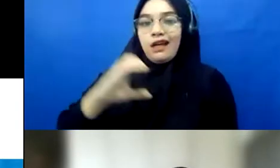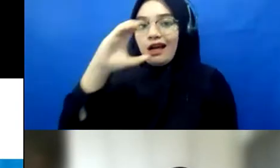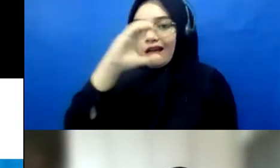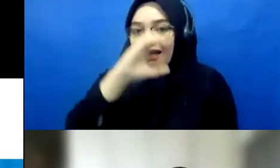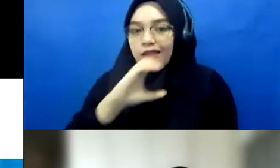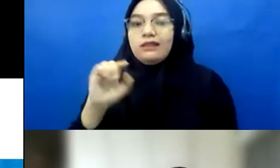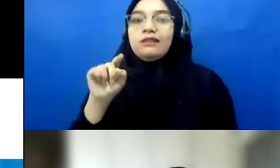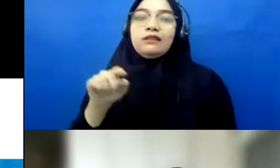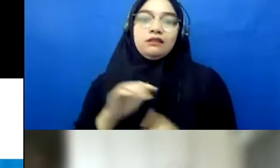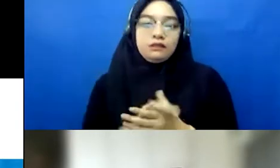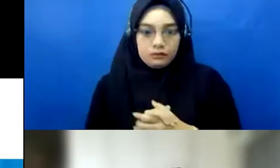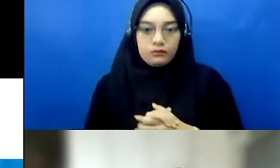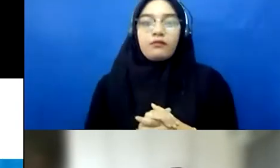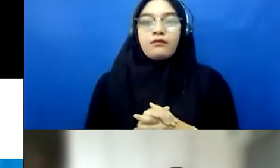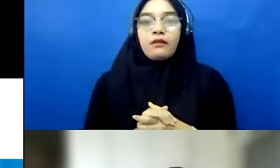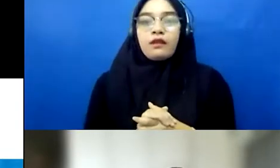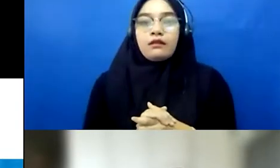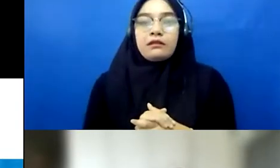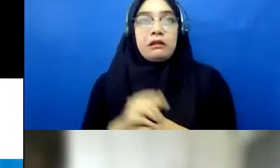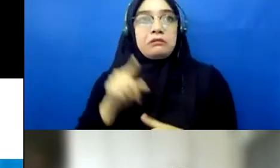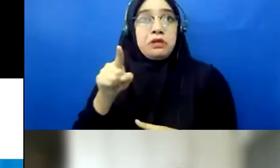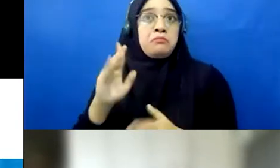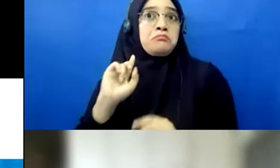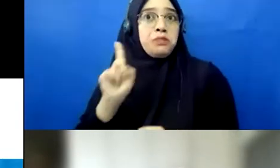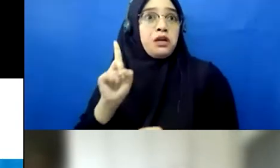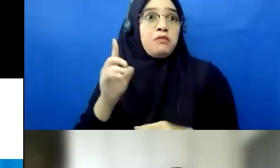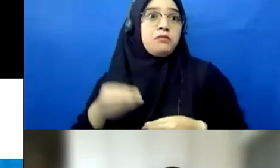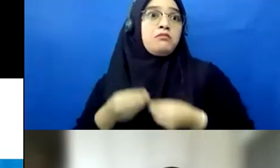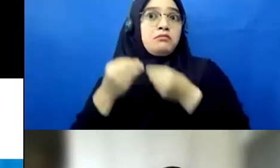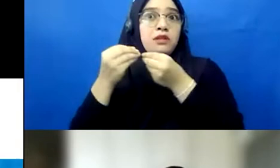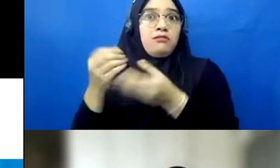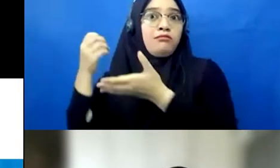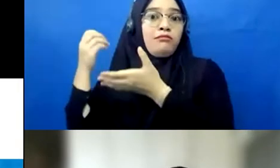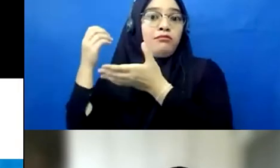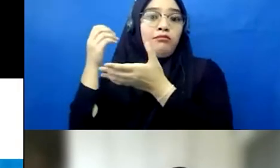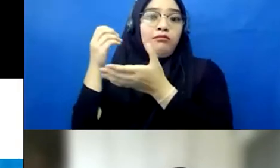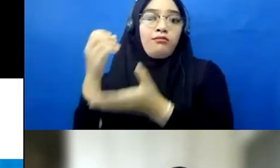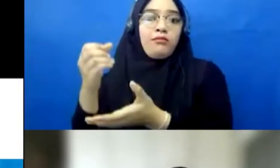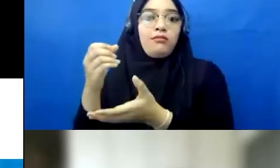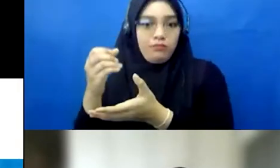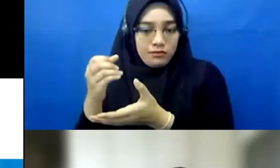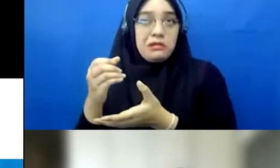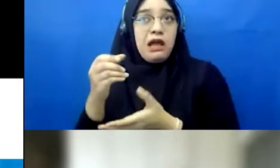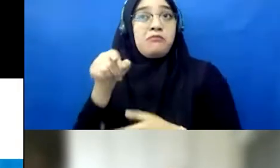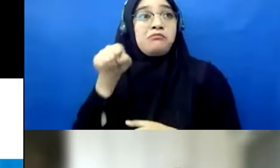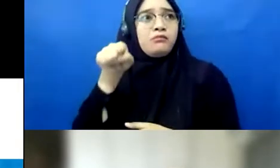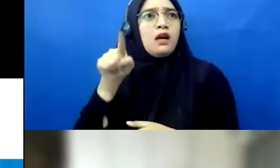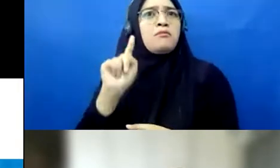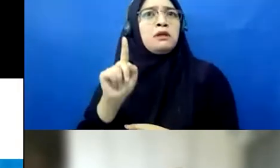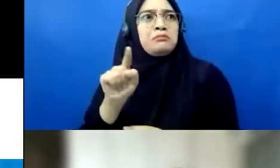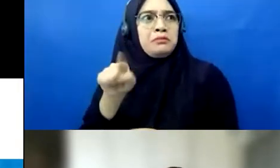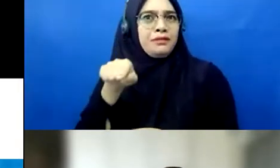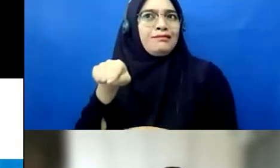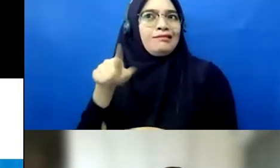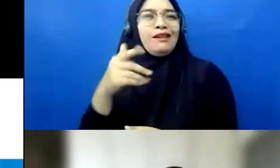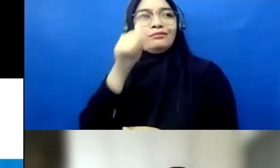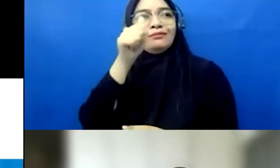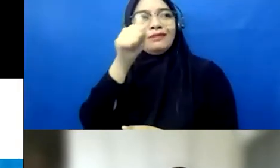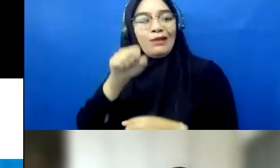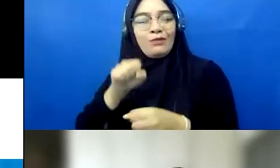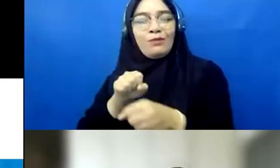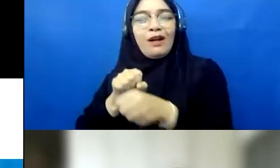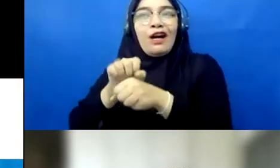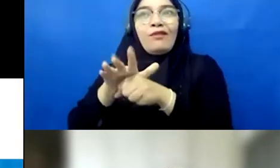social enterprise that provides access to services to thousands of migrant kids across Southeast Asia. In recent